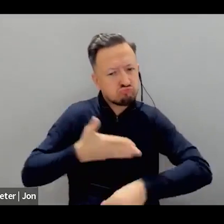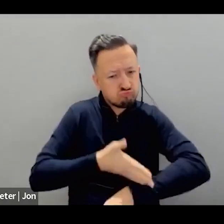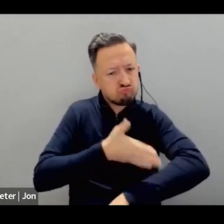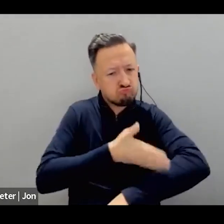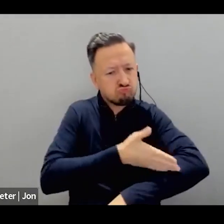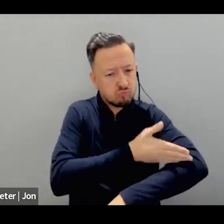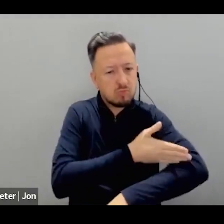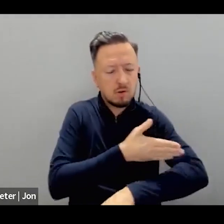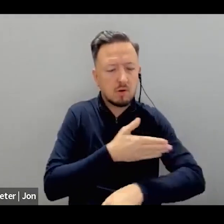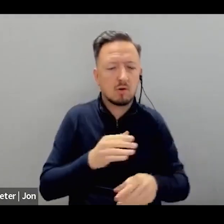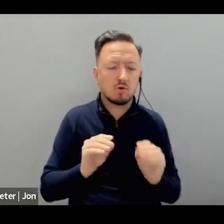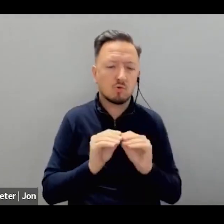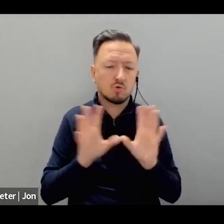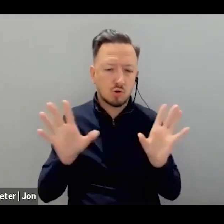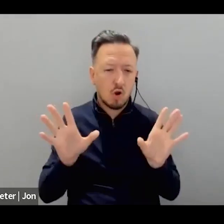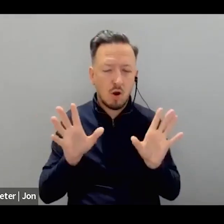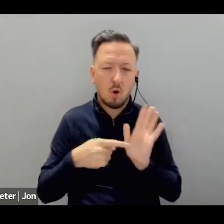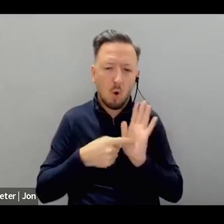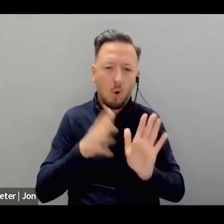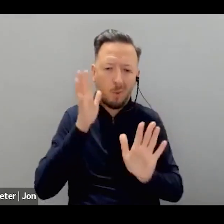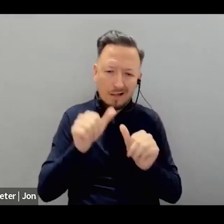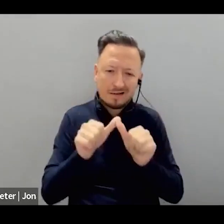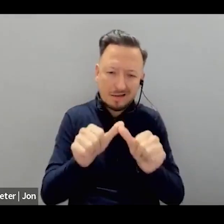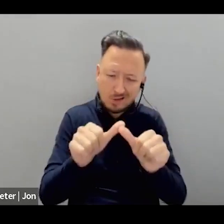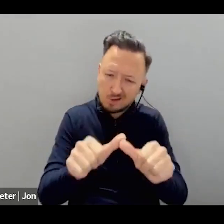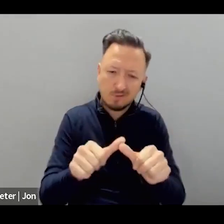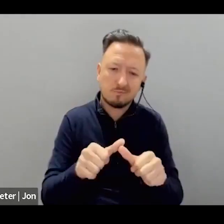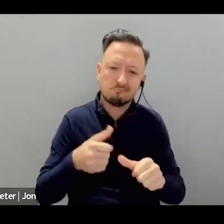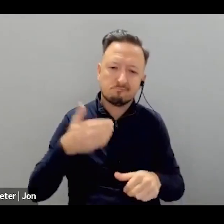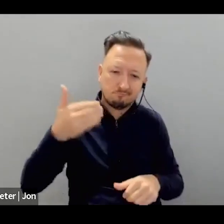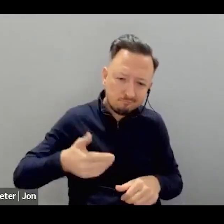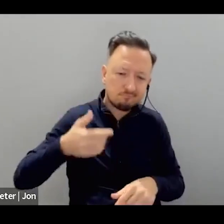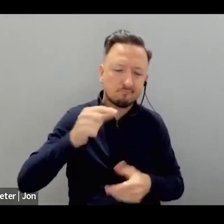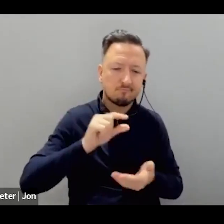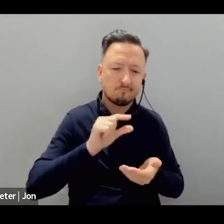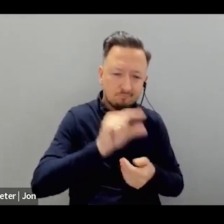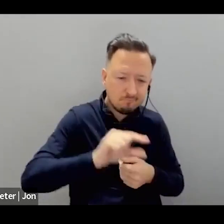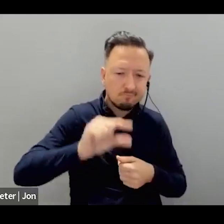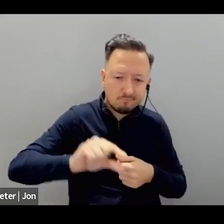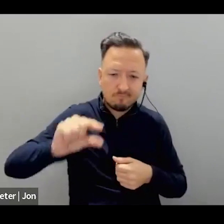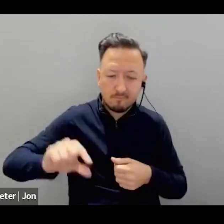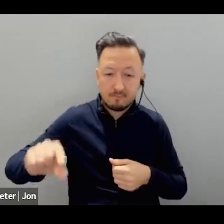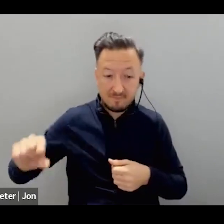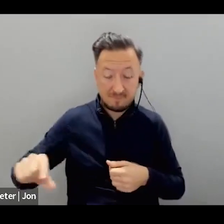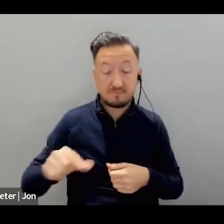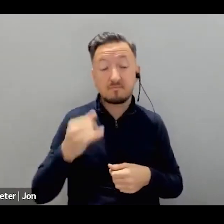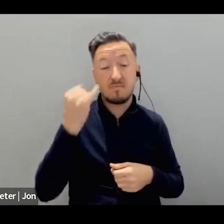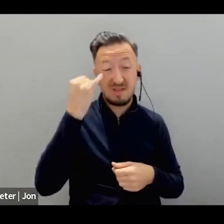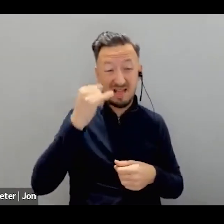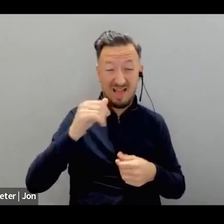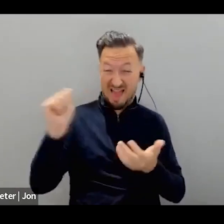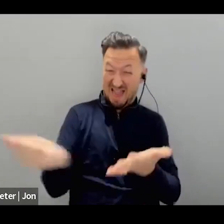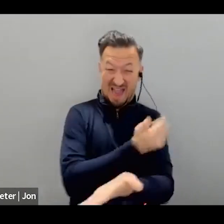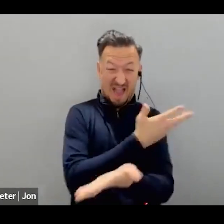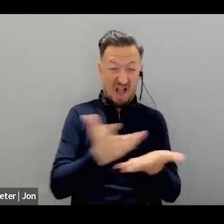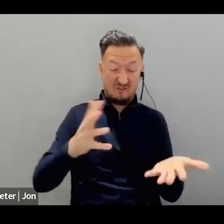progress is underway, but is incremental. If you were to lay all of the storm debris out on one football field without